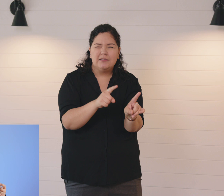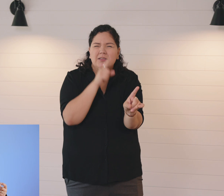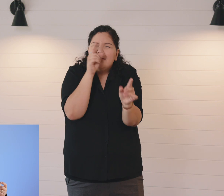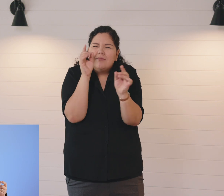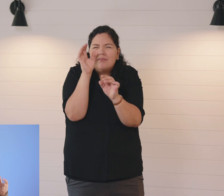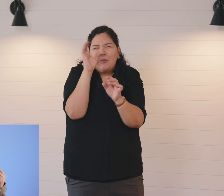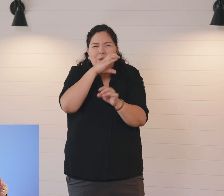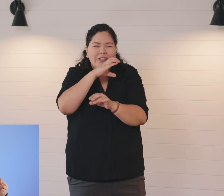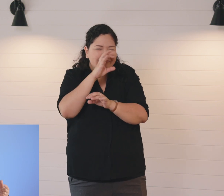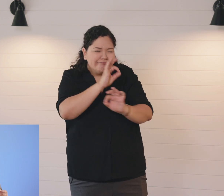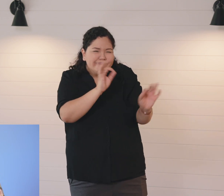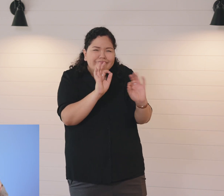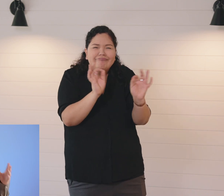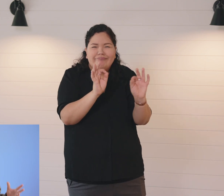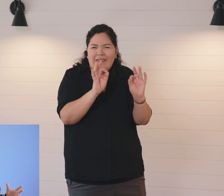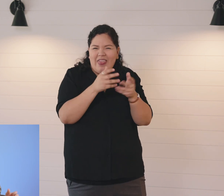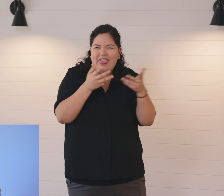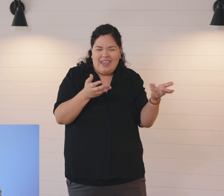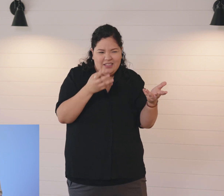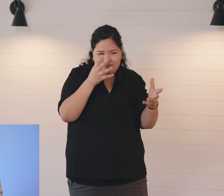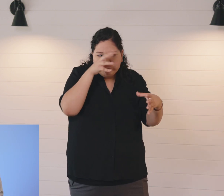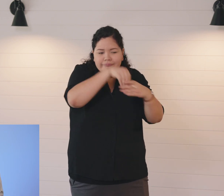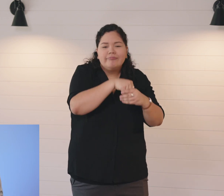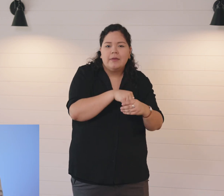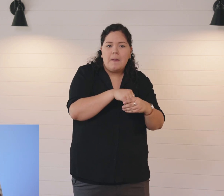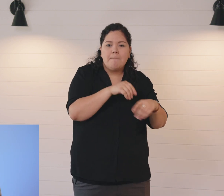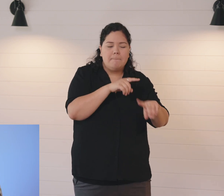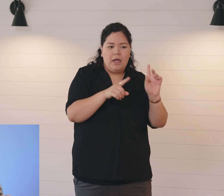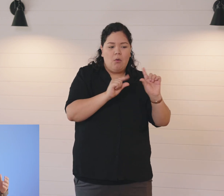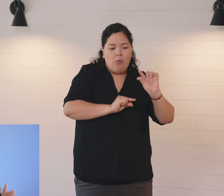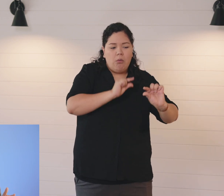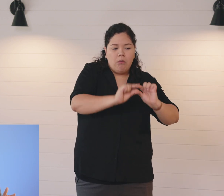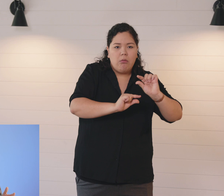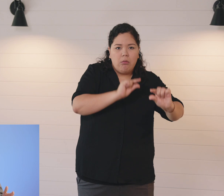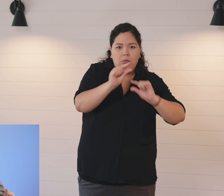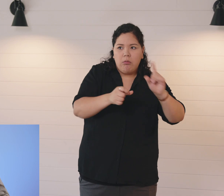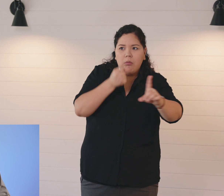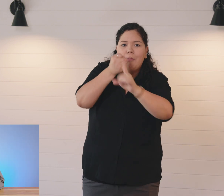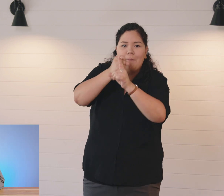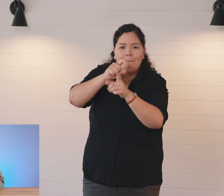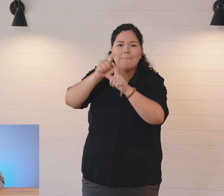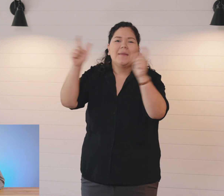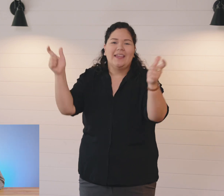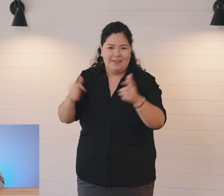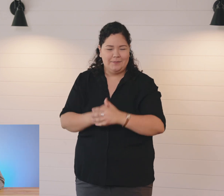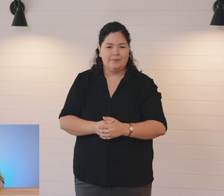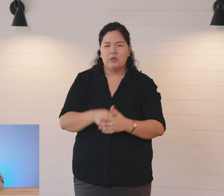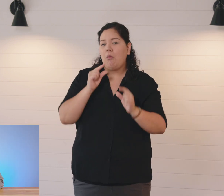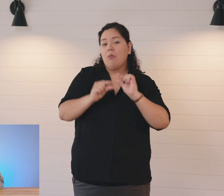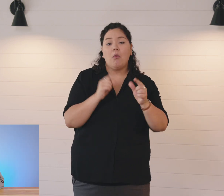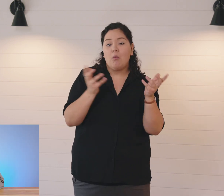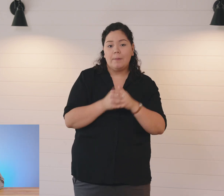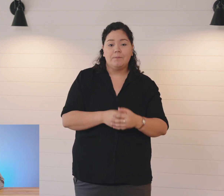that happened that made it so that the big thing, the leading of Mordecai through the streets, could happen. Here's the little things that